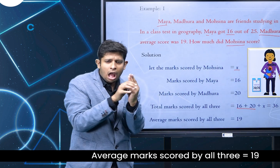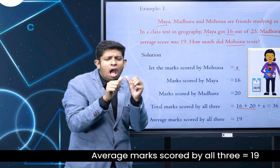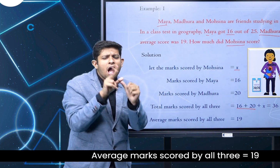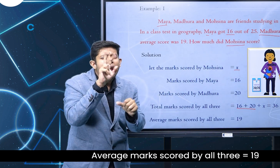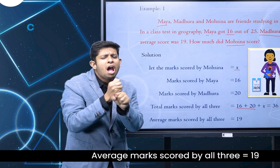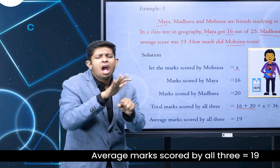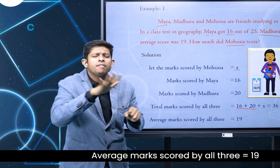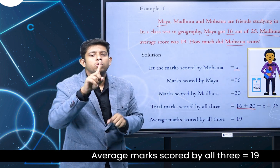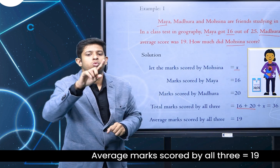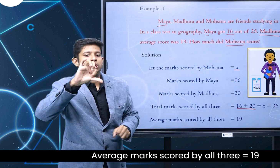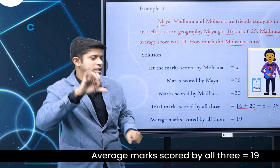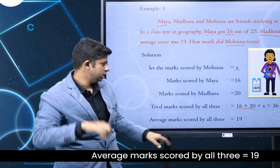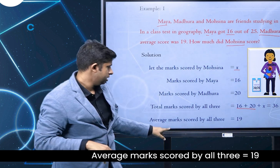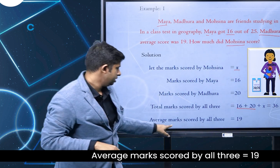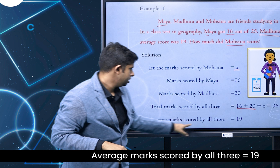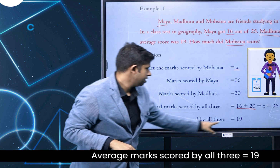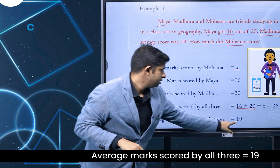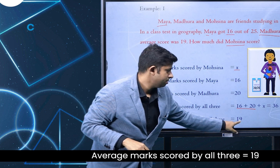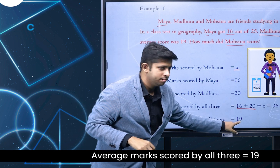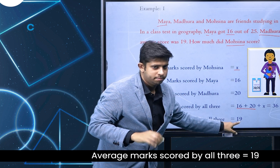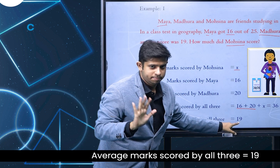Average marks scored by all three is equal to 19.